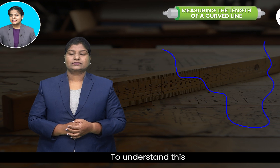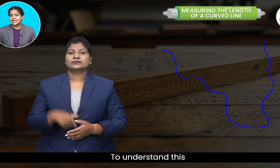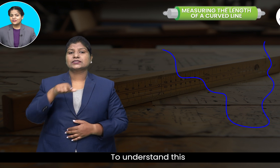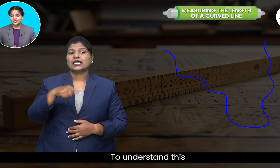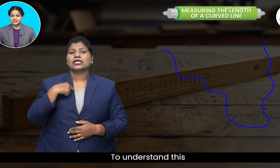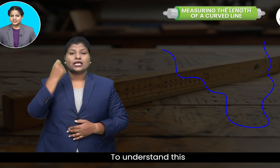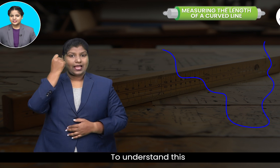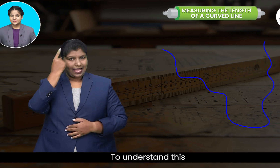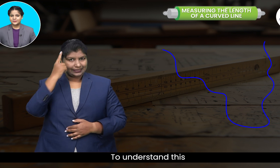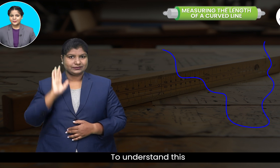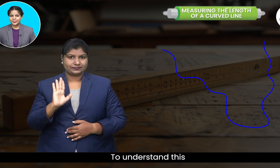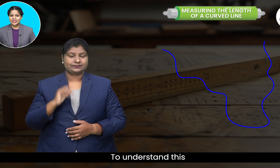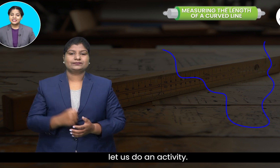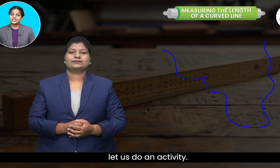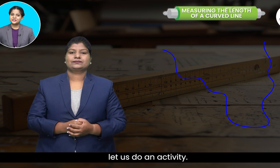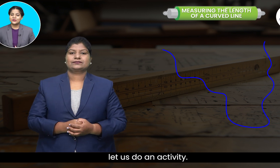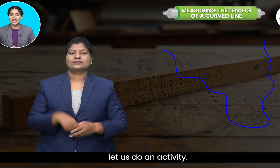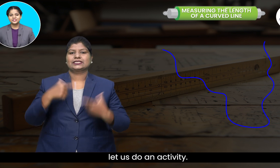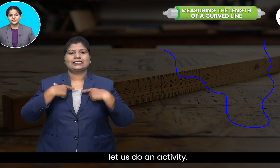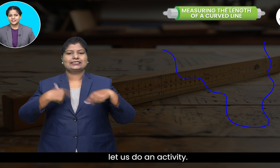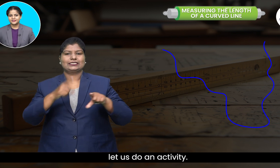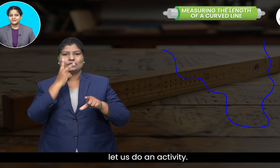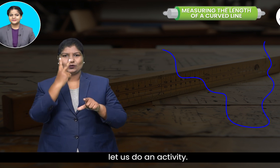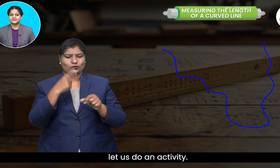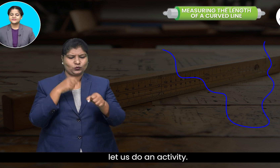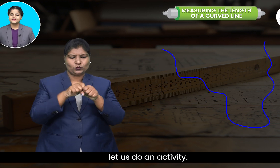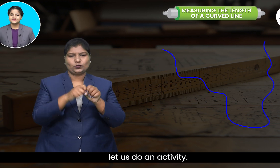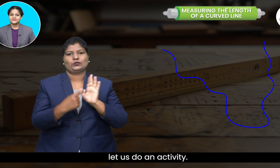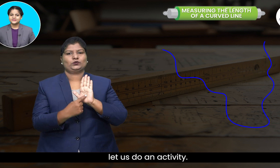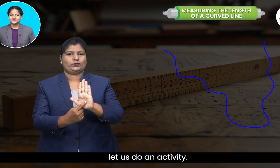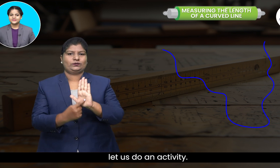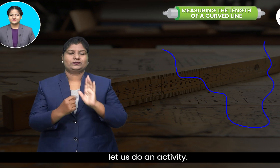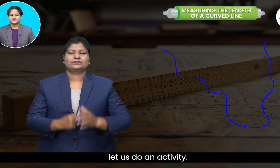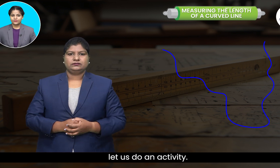To understand this, let us do an activity.